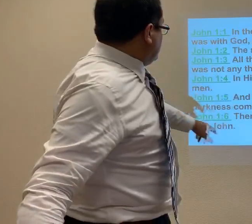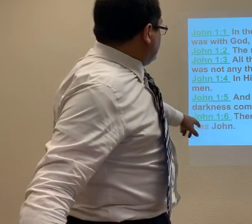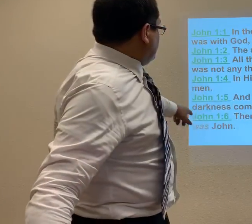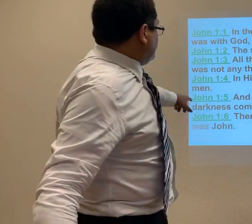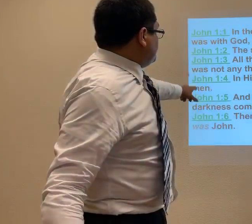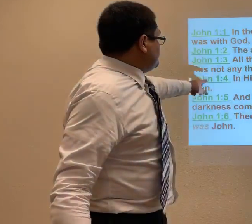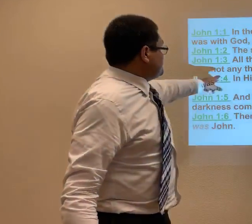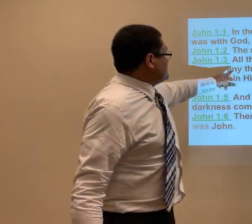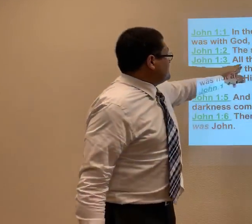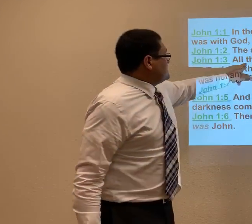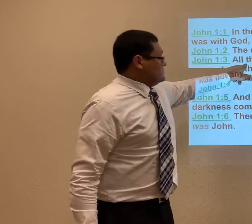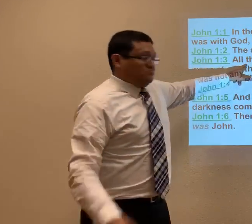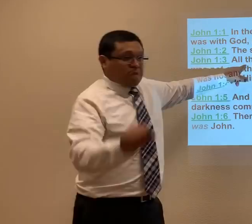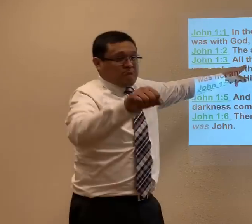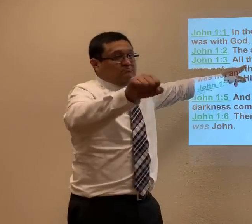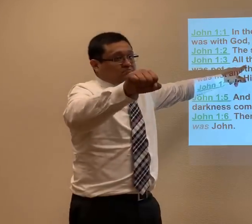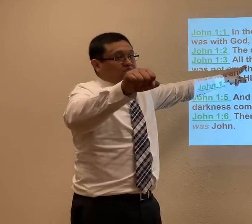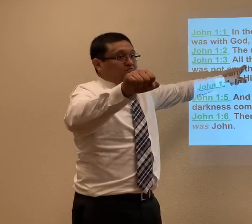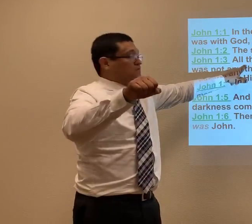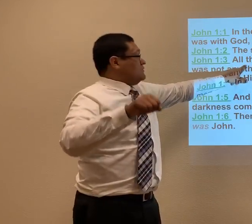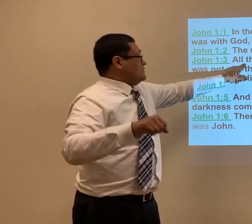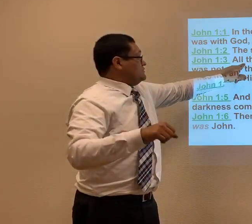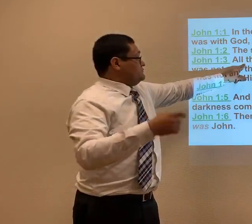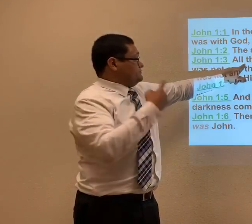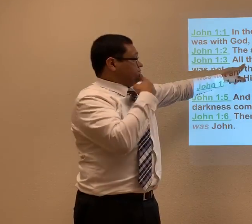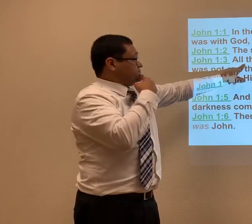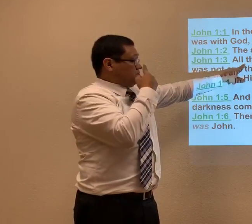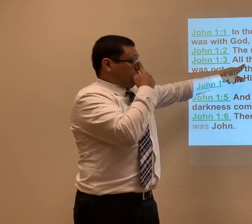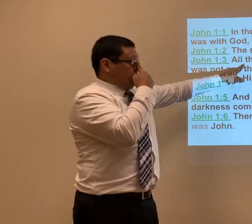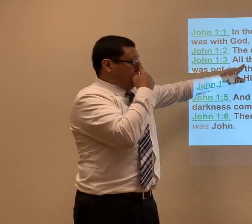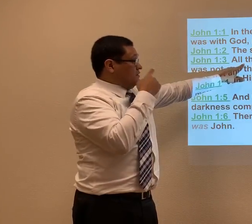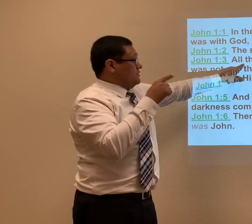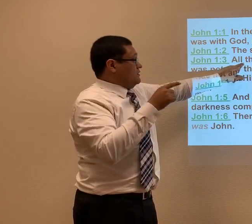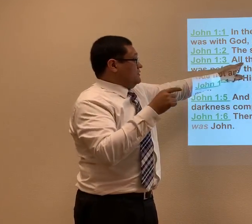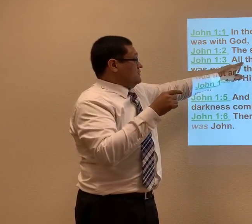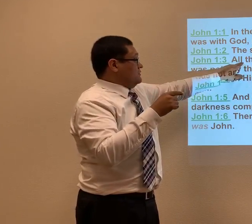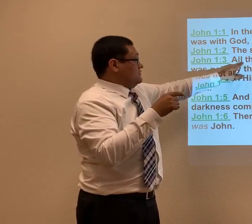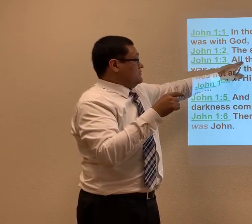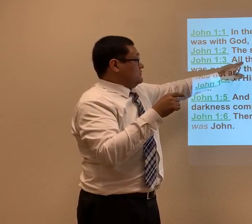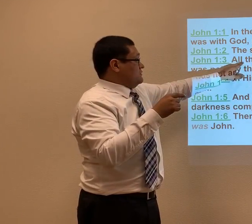In John chapter 1, verse 3. It says, all things were made by him.